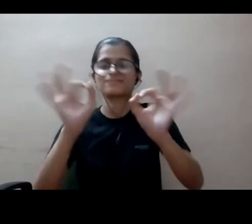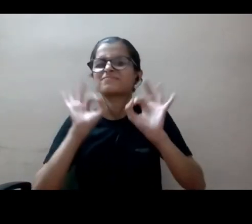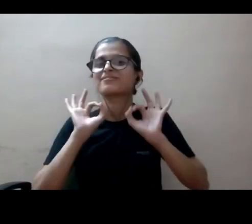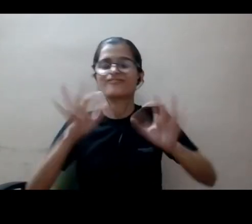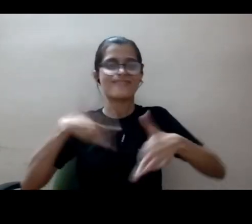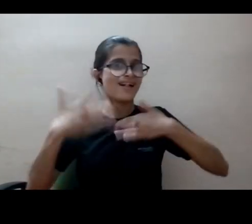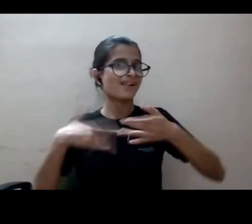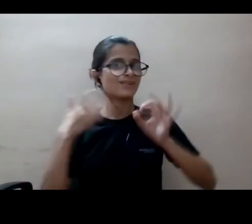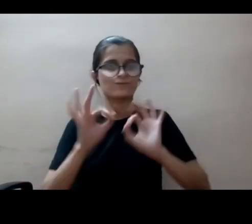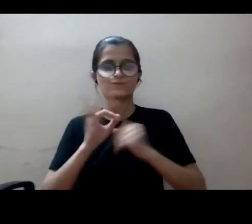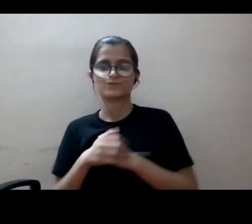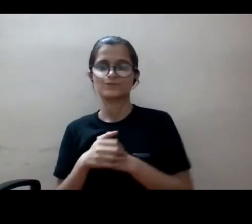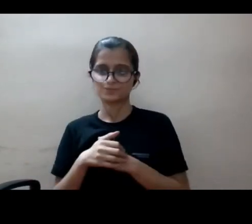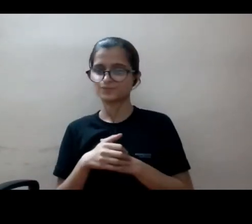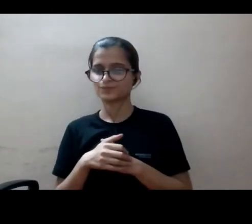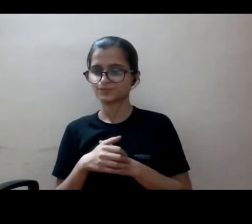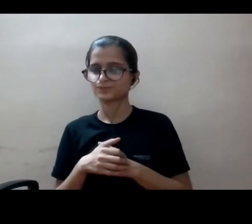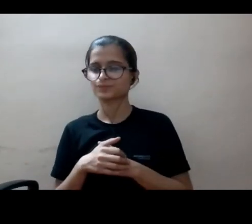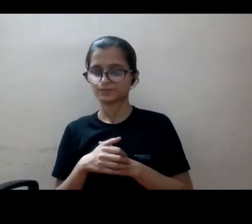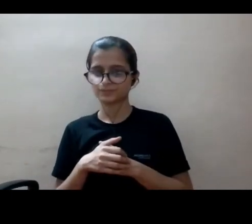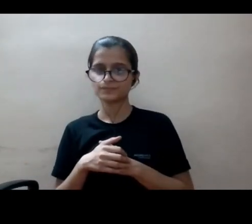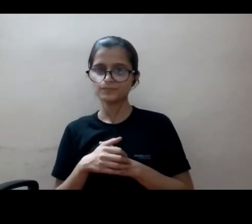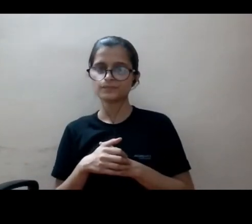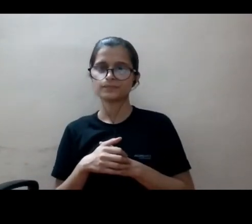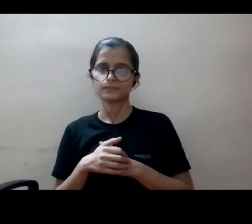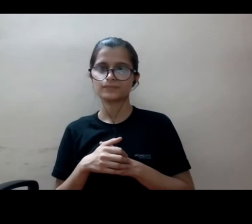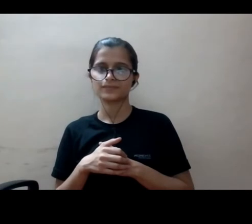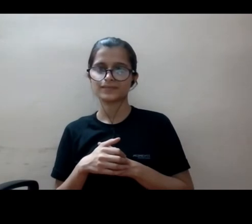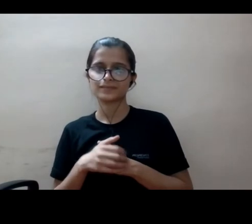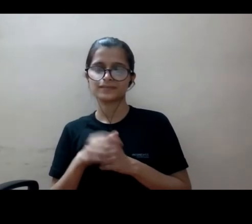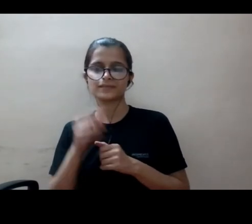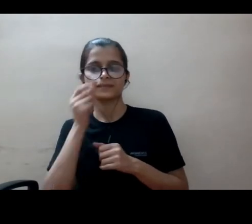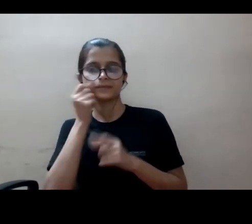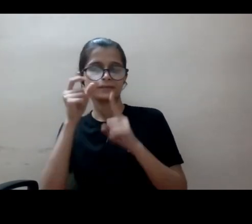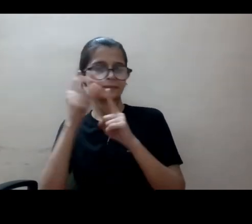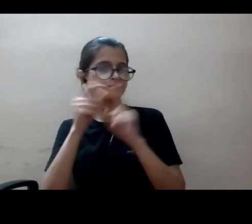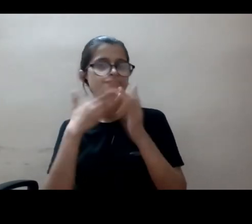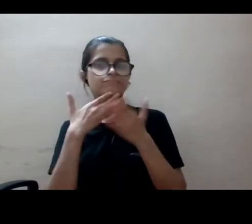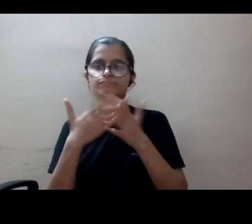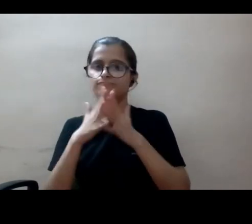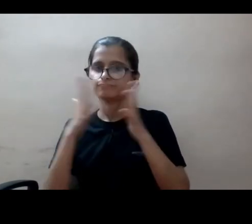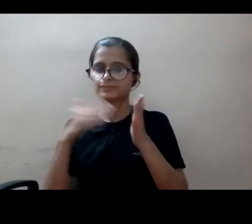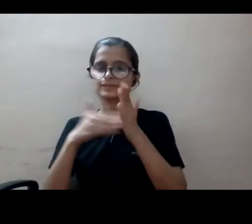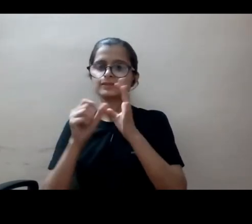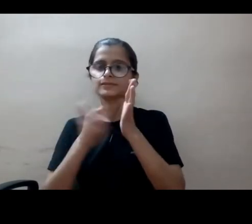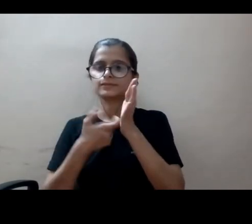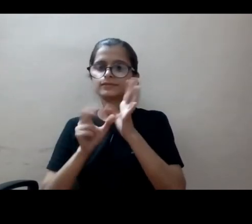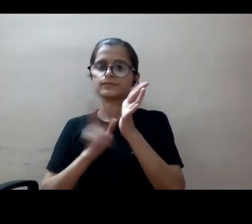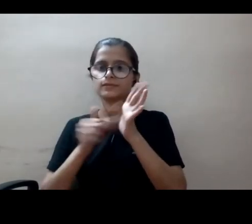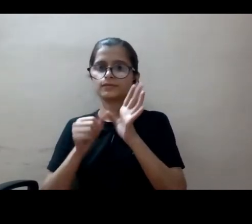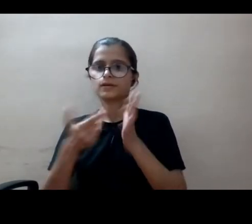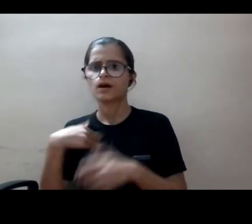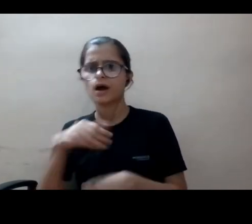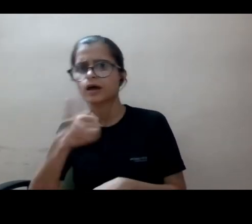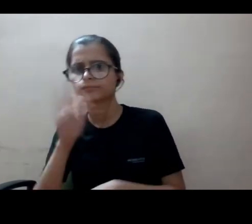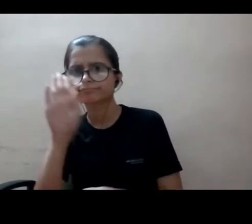Before we... Yeah. Thank you. Thanks for the question, Zarana. There's another raised hand, but there was a